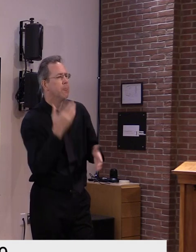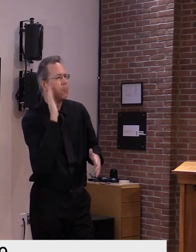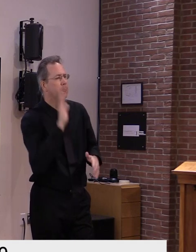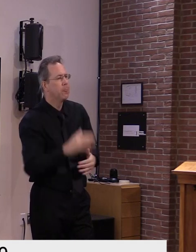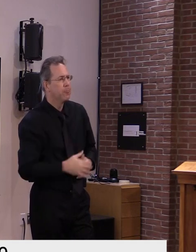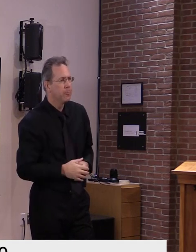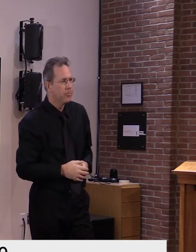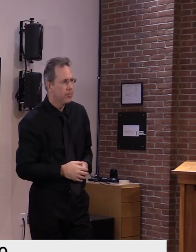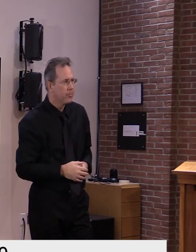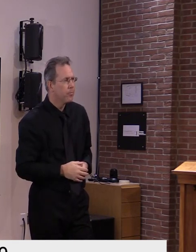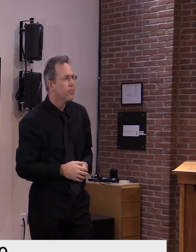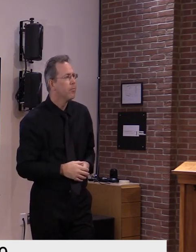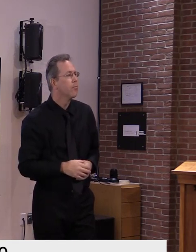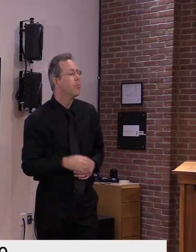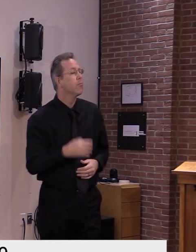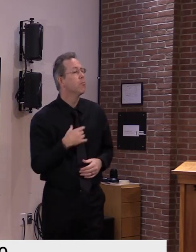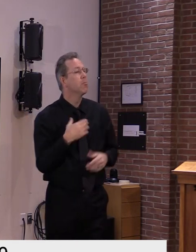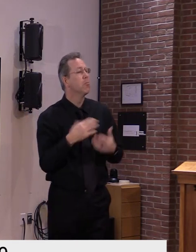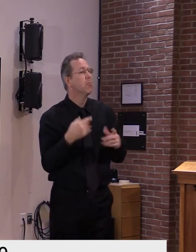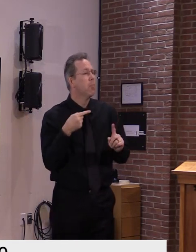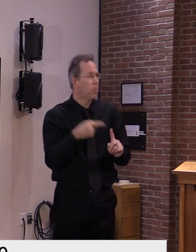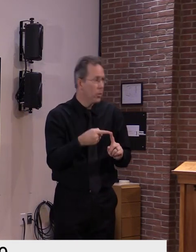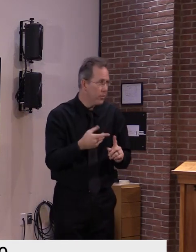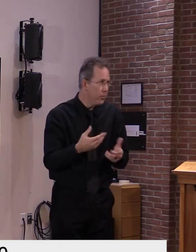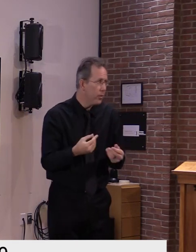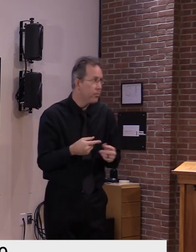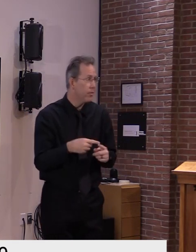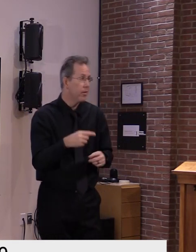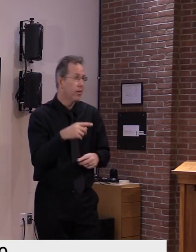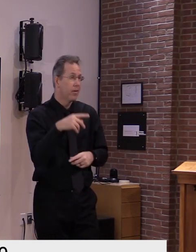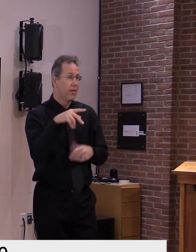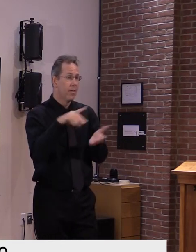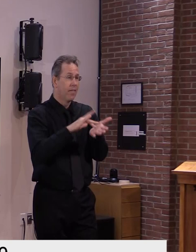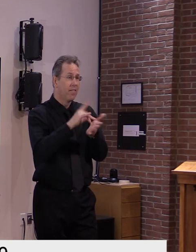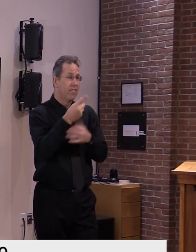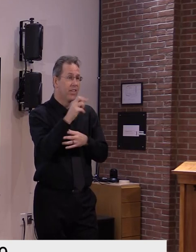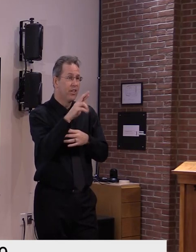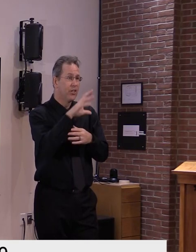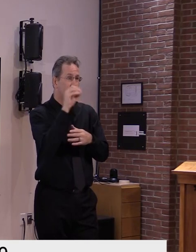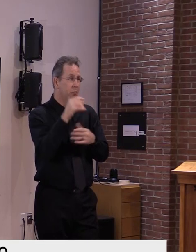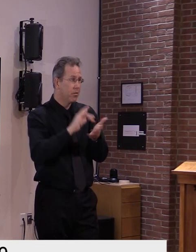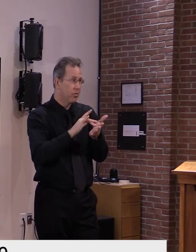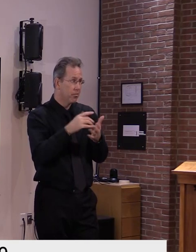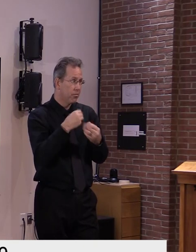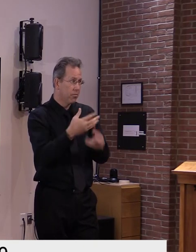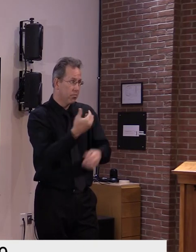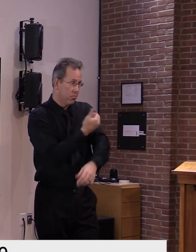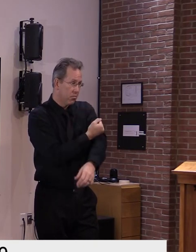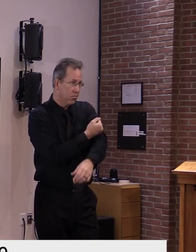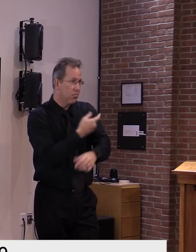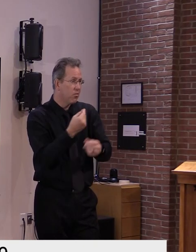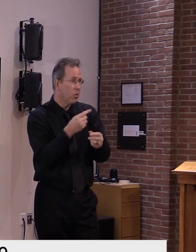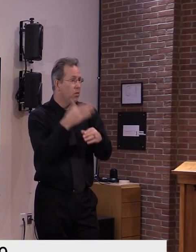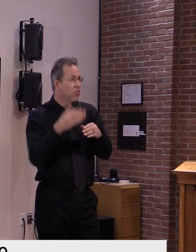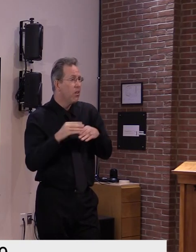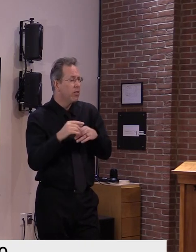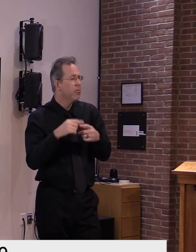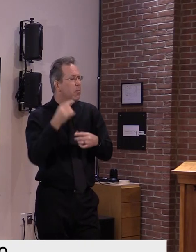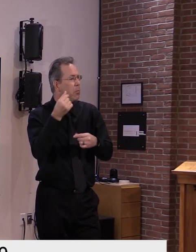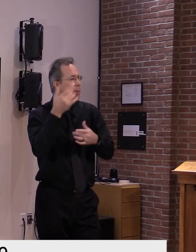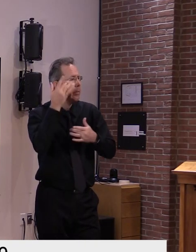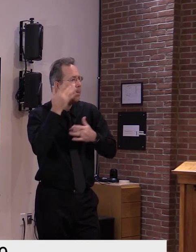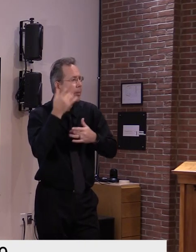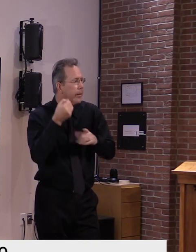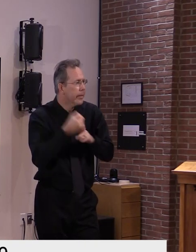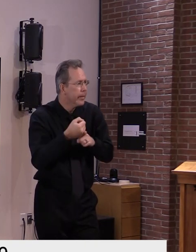significant reactions is very far below 1%, perhaps lower than 0.5%, and